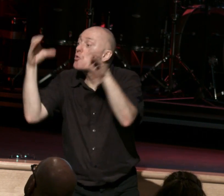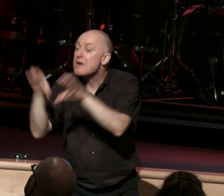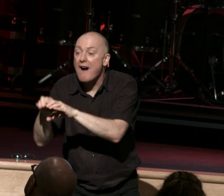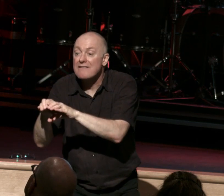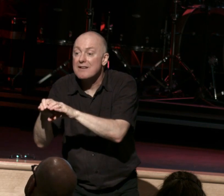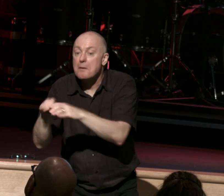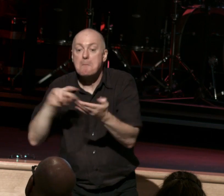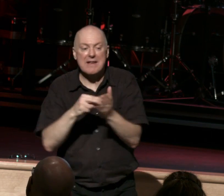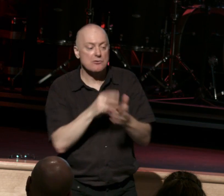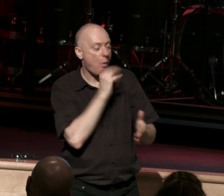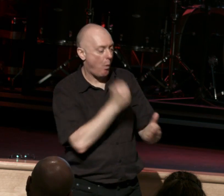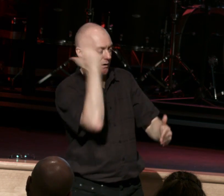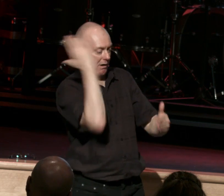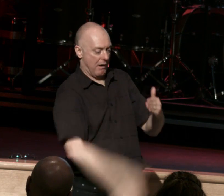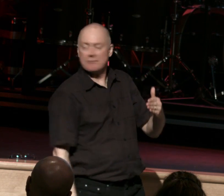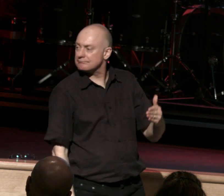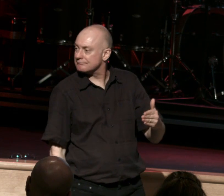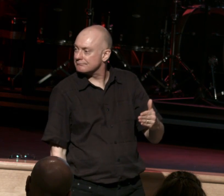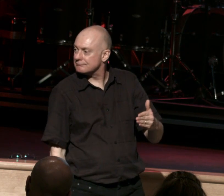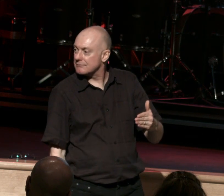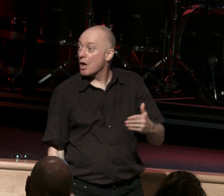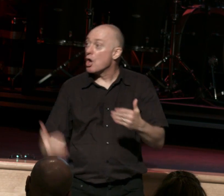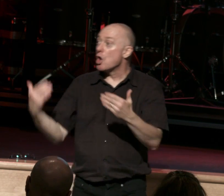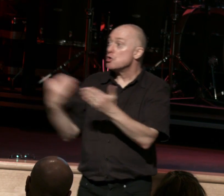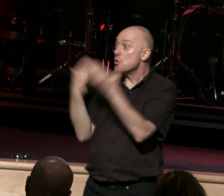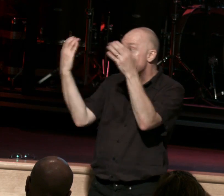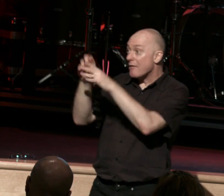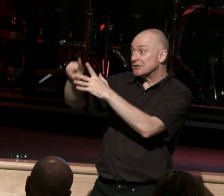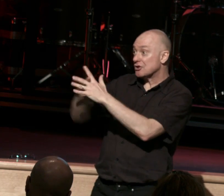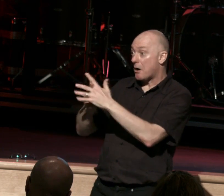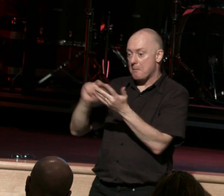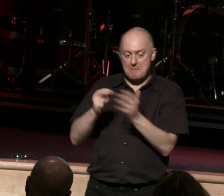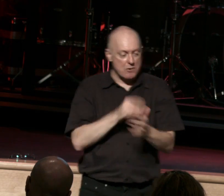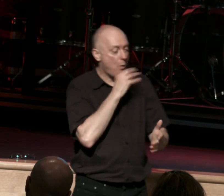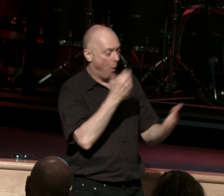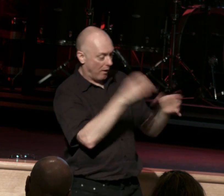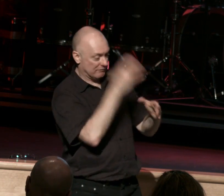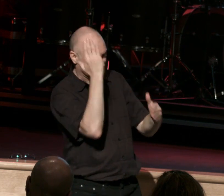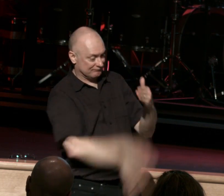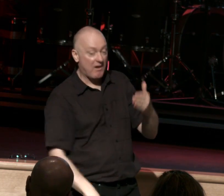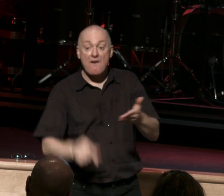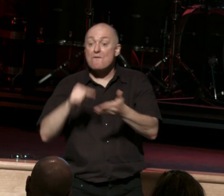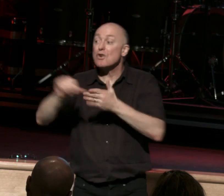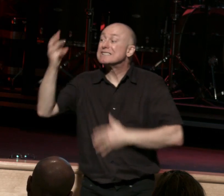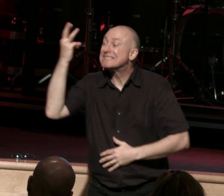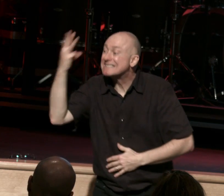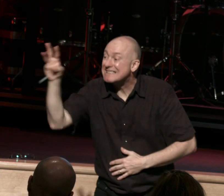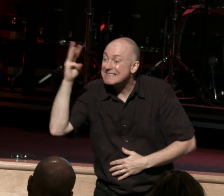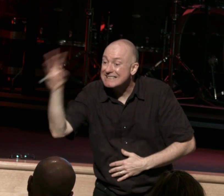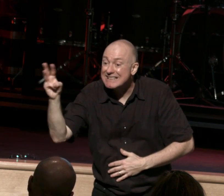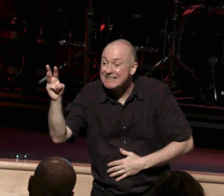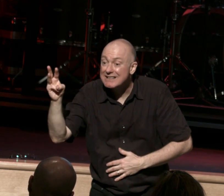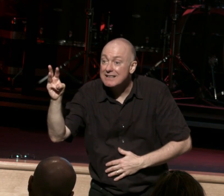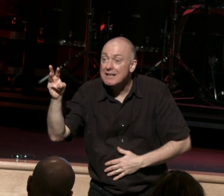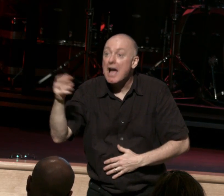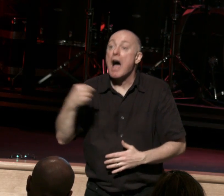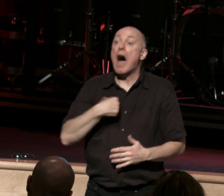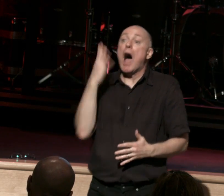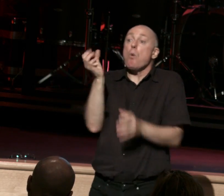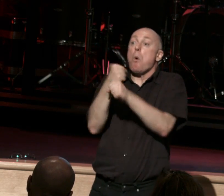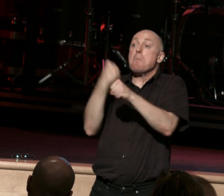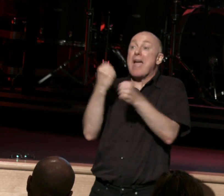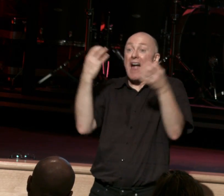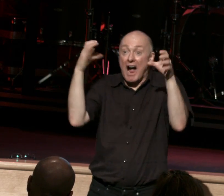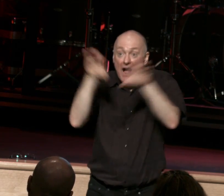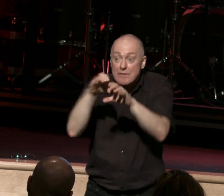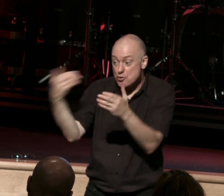new covenant ends the old. The new covenant ends the old covenant. In verse 16, it says, this is the covenant